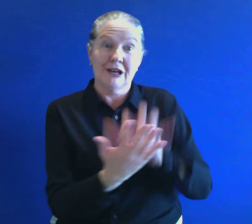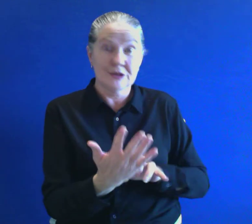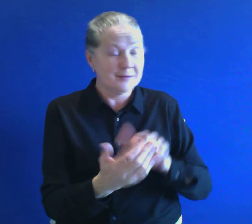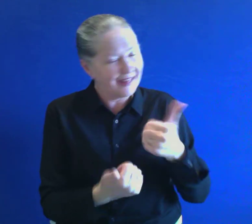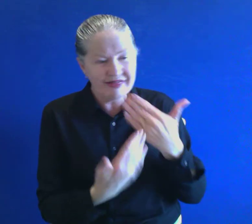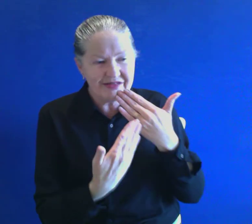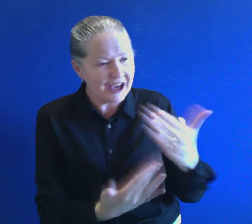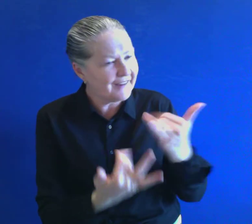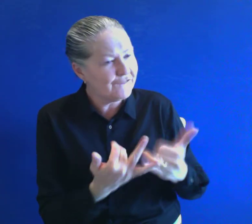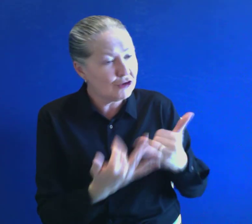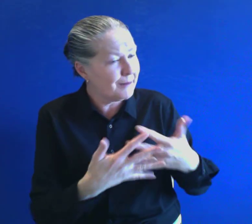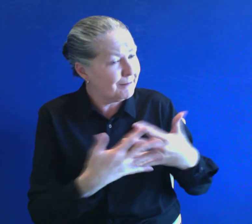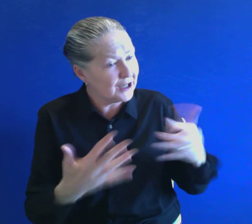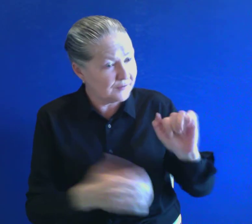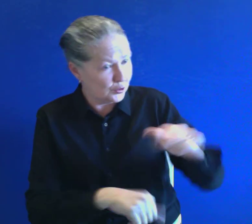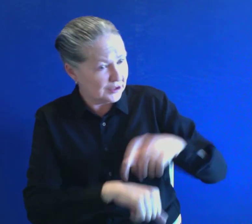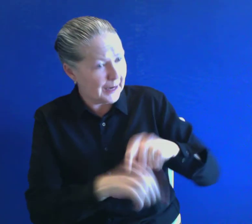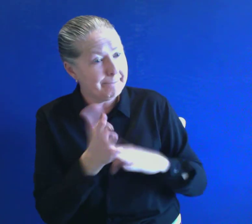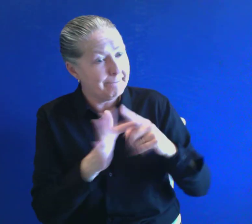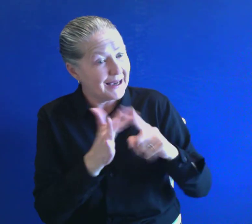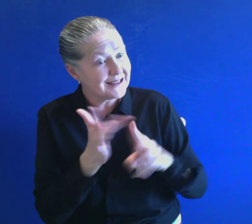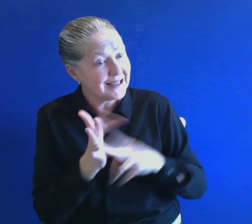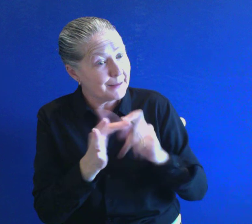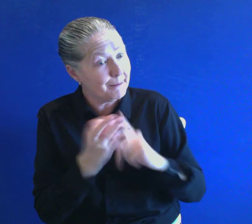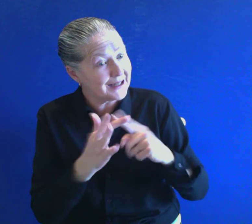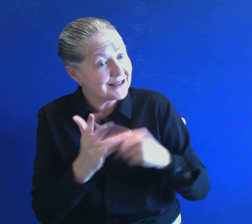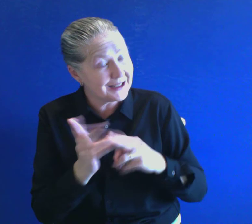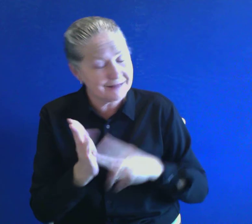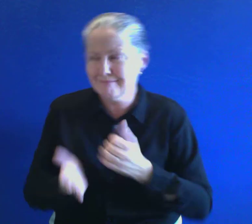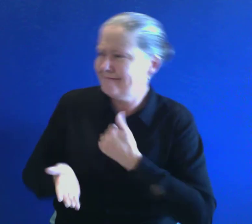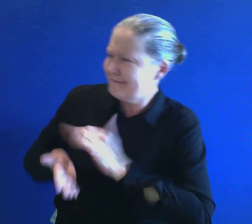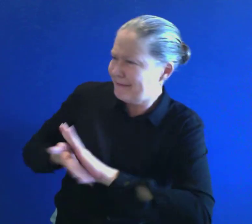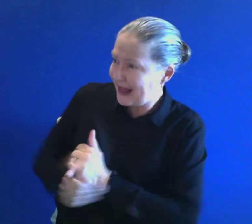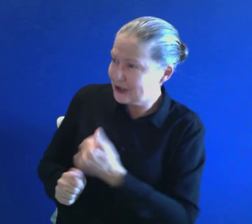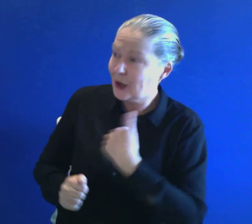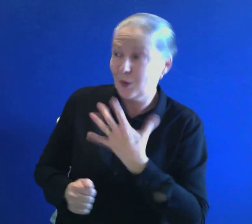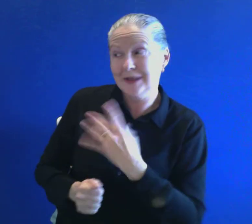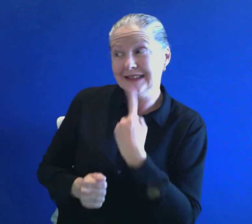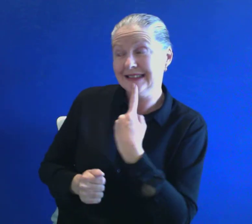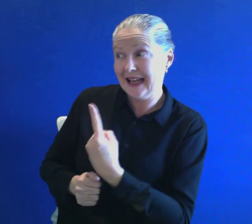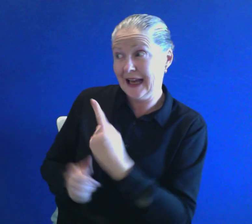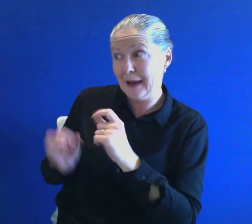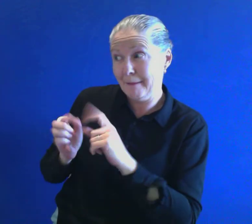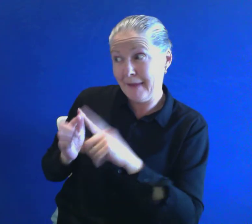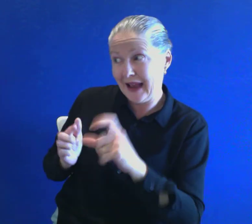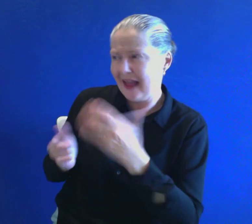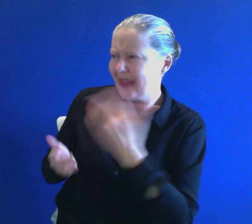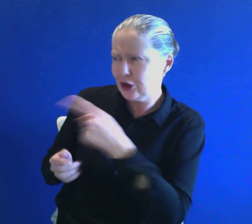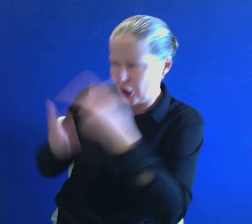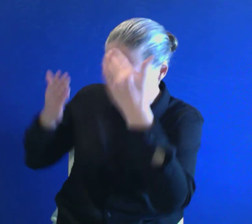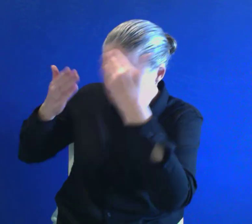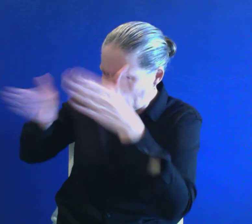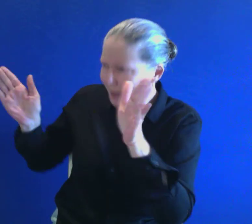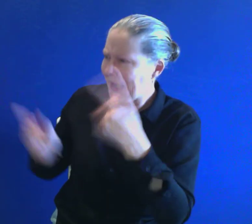much for your time this morning, Maxine Buxton. It's a pleasure and I just say, Bec, that thank you for being open to it and for listening to what